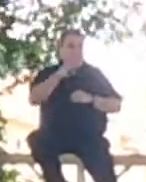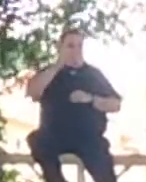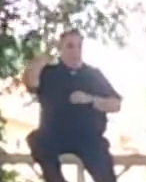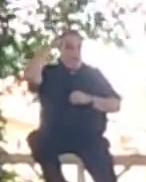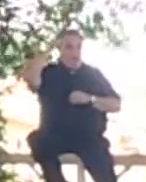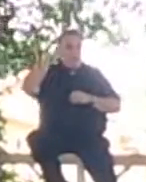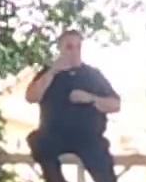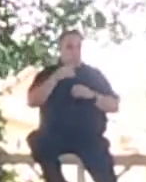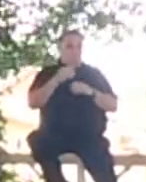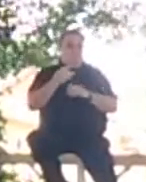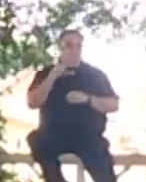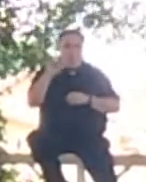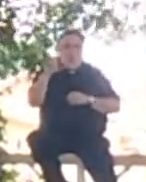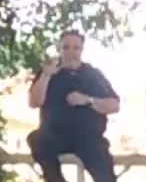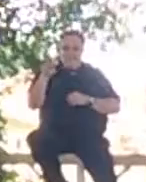Parents, guardians,